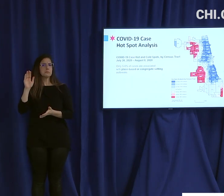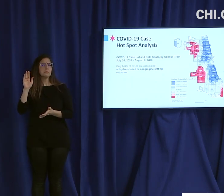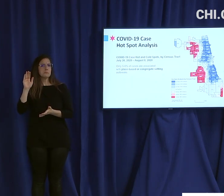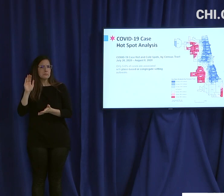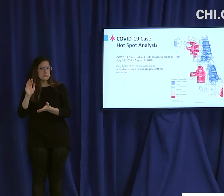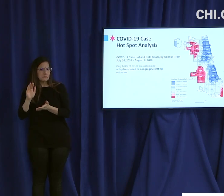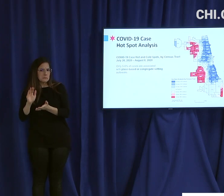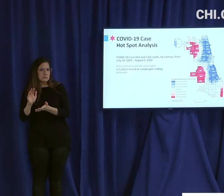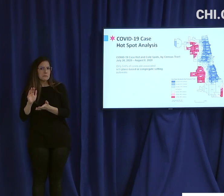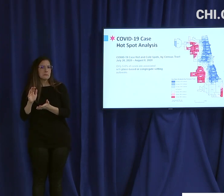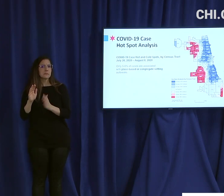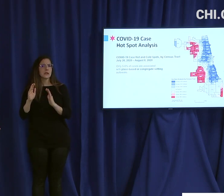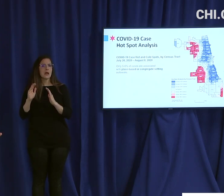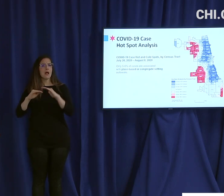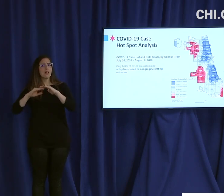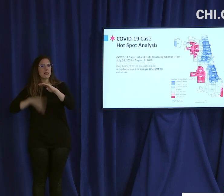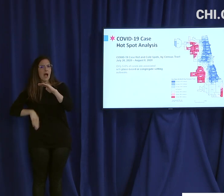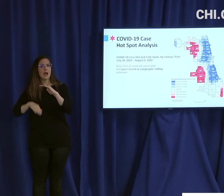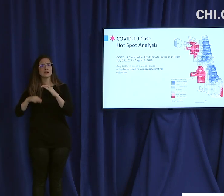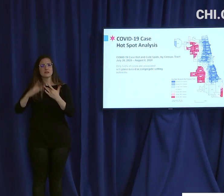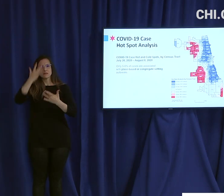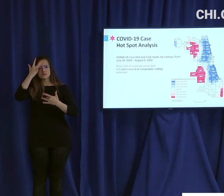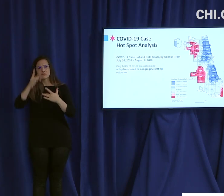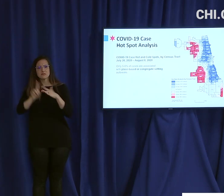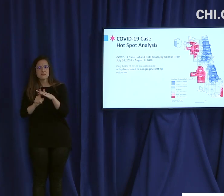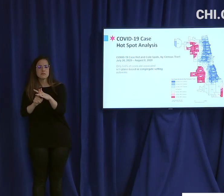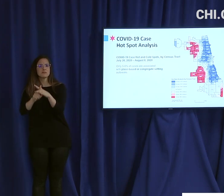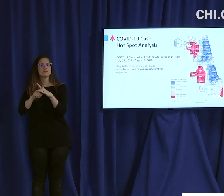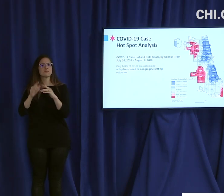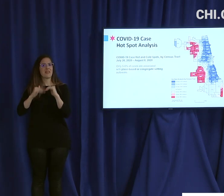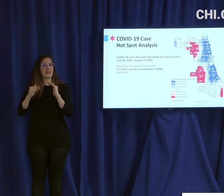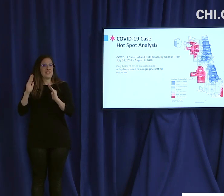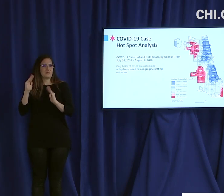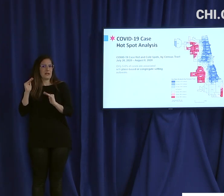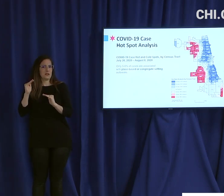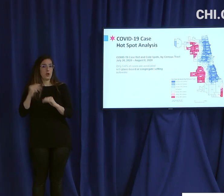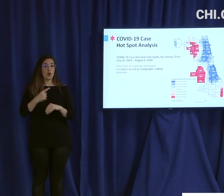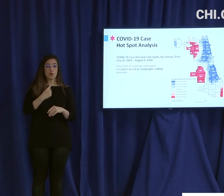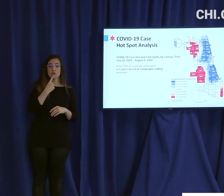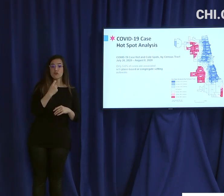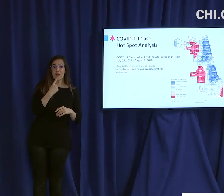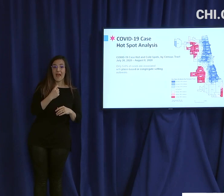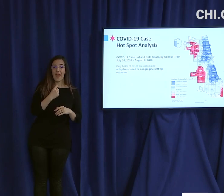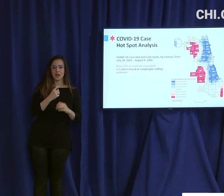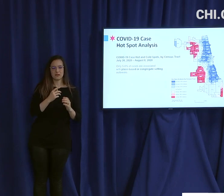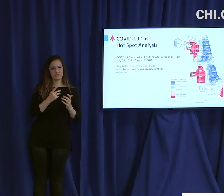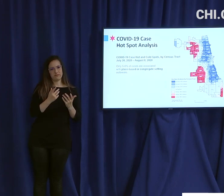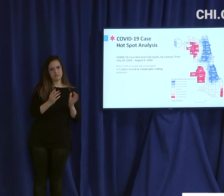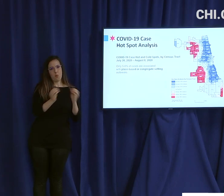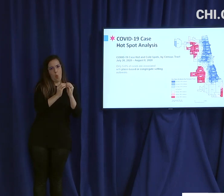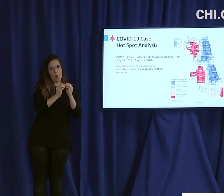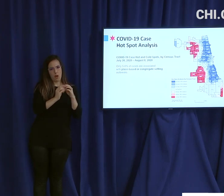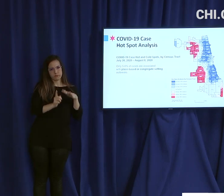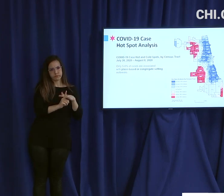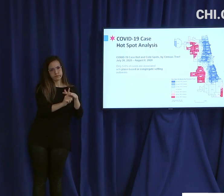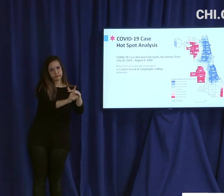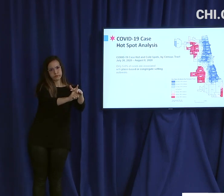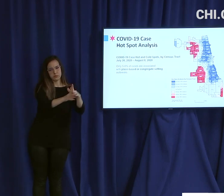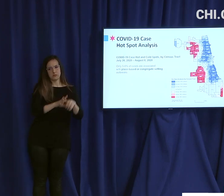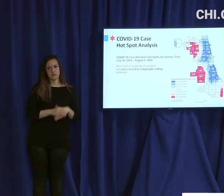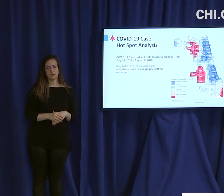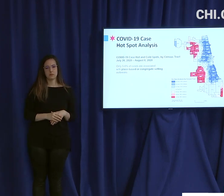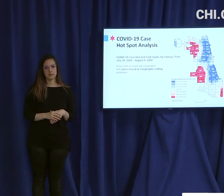would expect if cases were uniformly distributed. In red are where we're seeing more cases. You can see